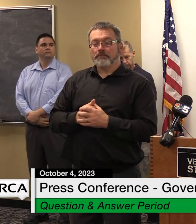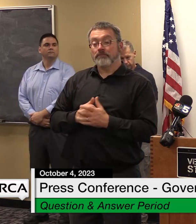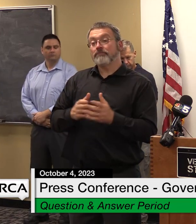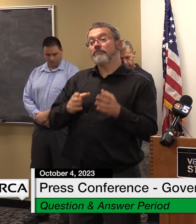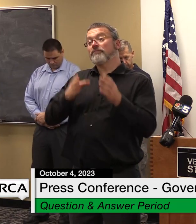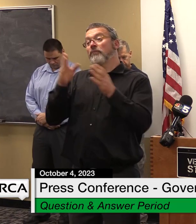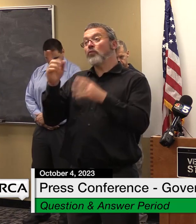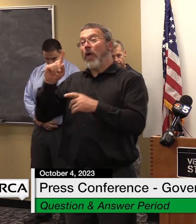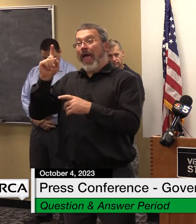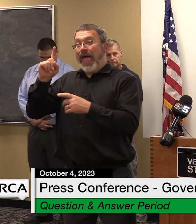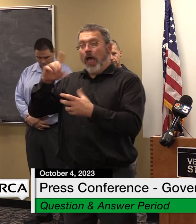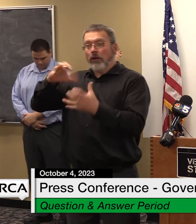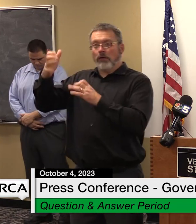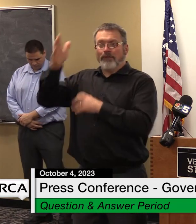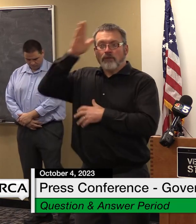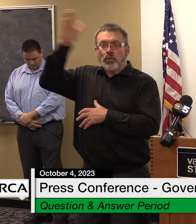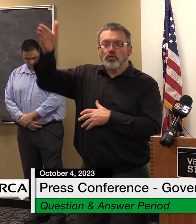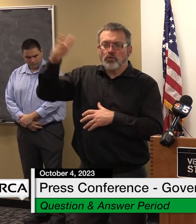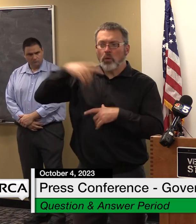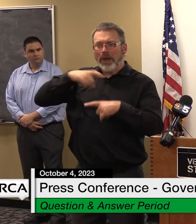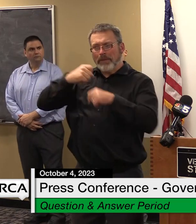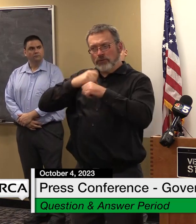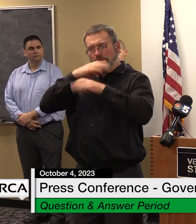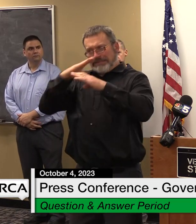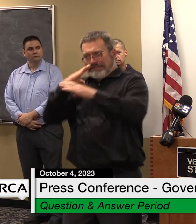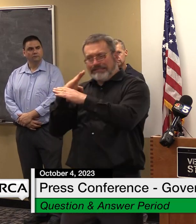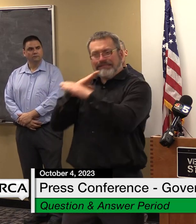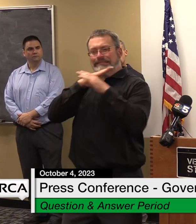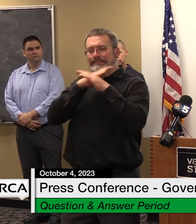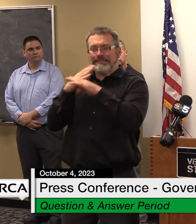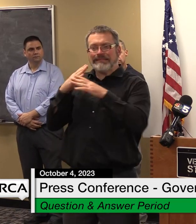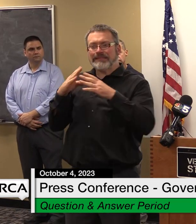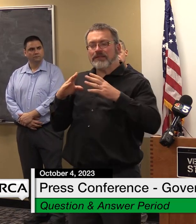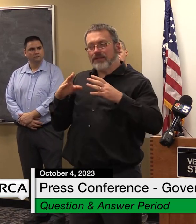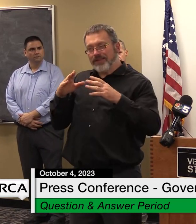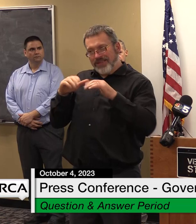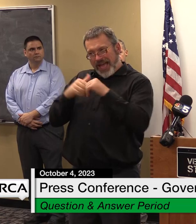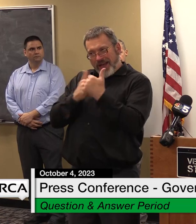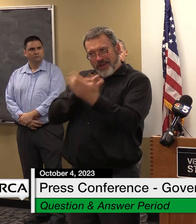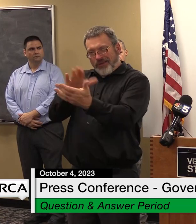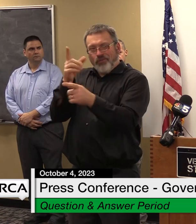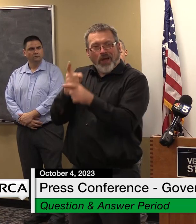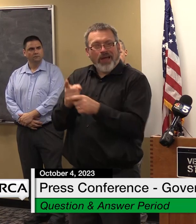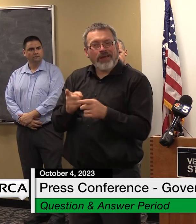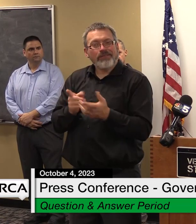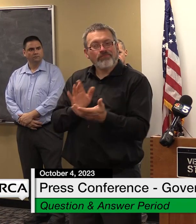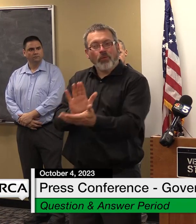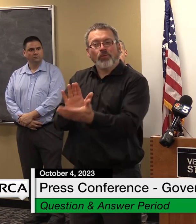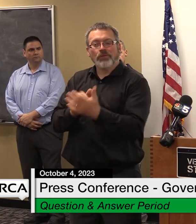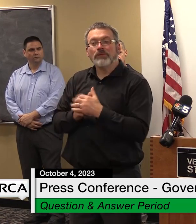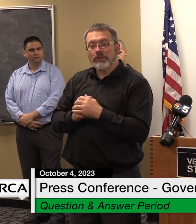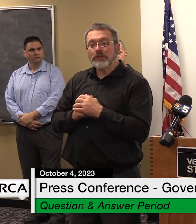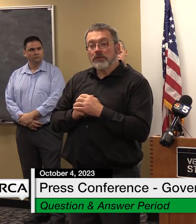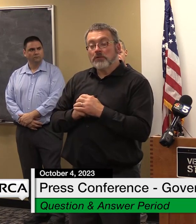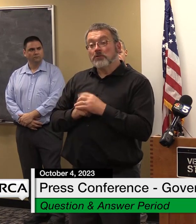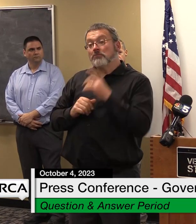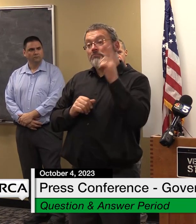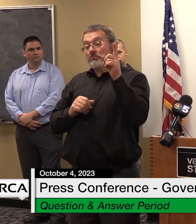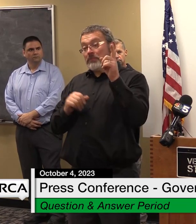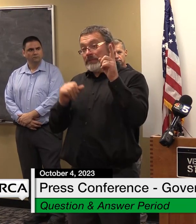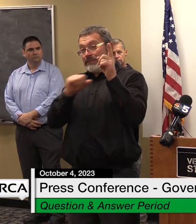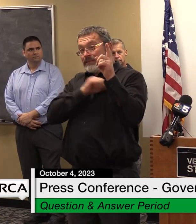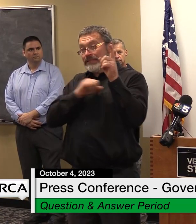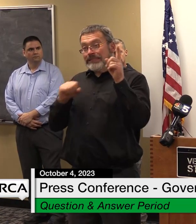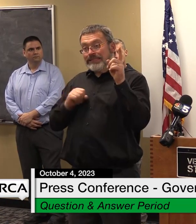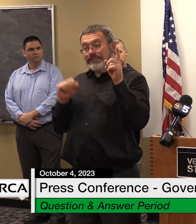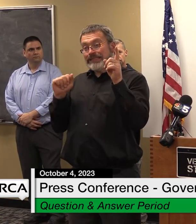future if we do this right. So there, Senator Sanders in particular, I've spoken to about this a